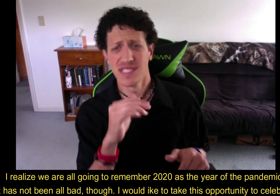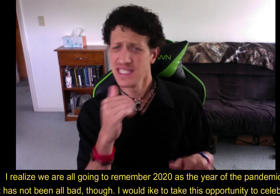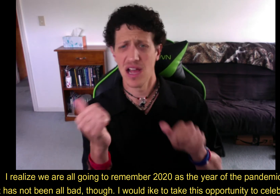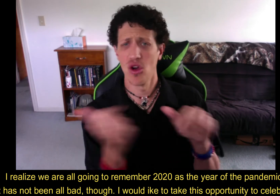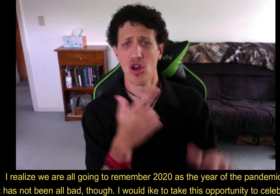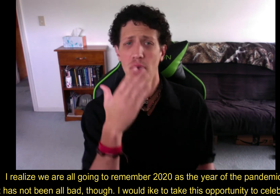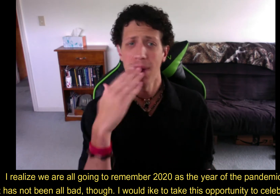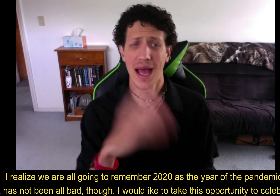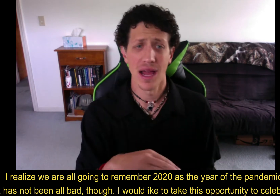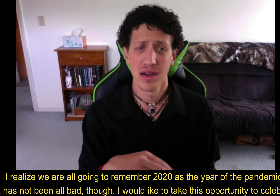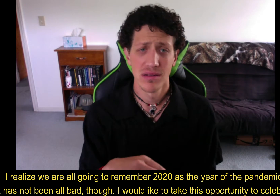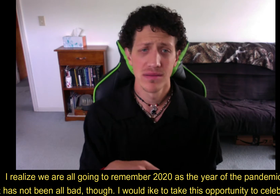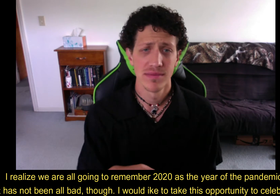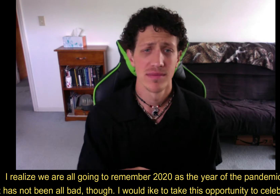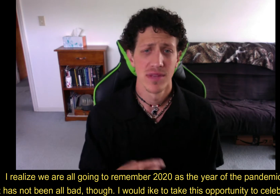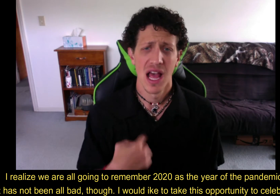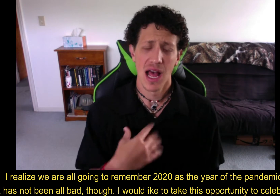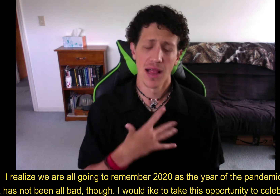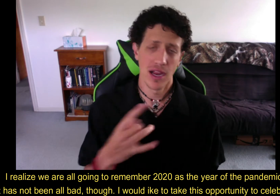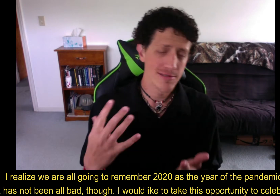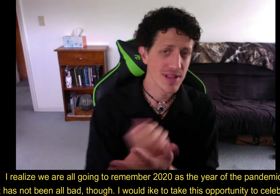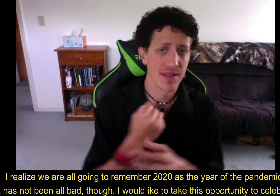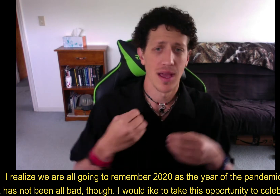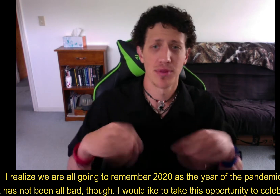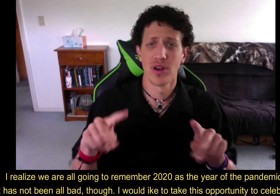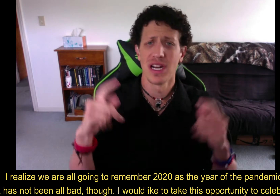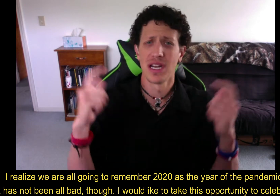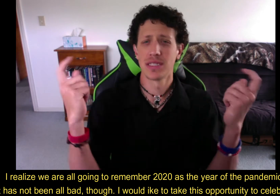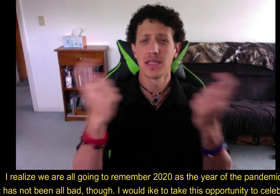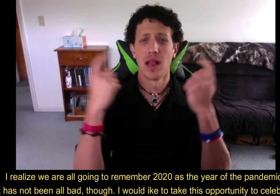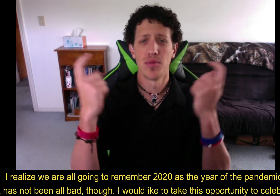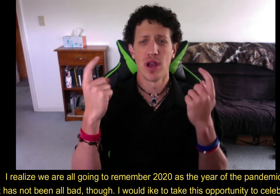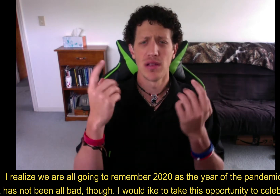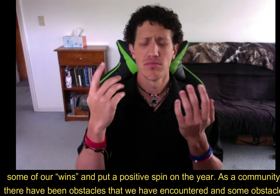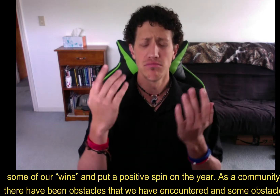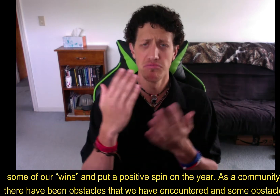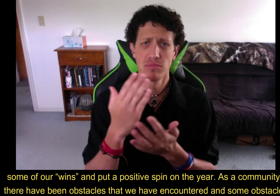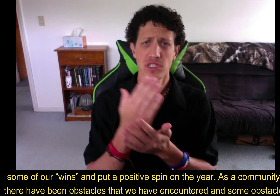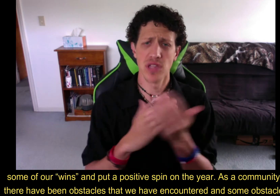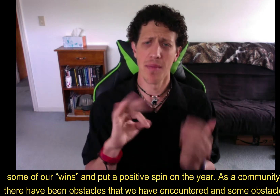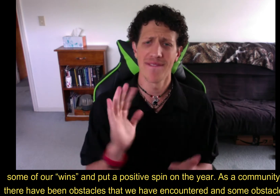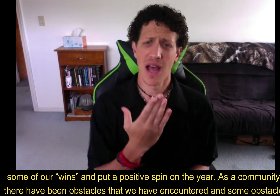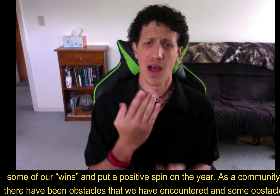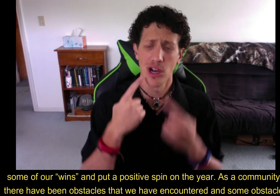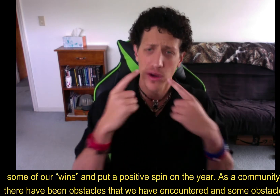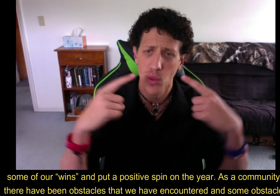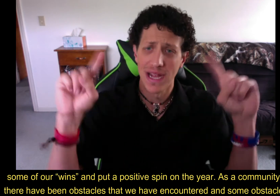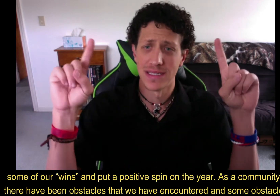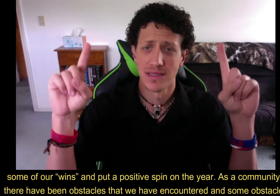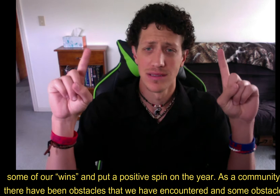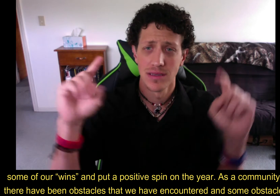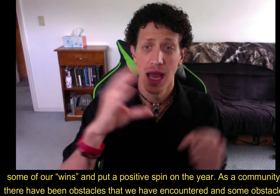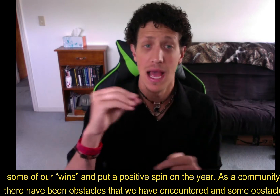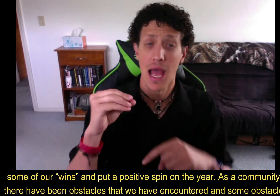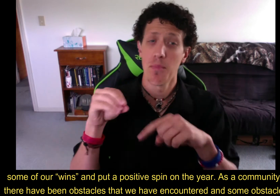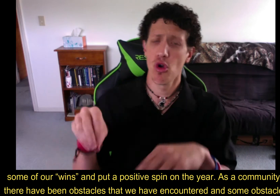it's not all bad. I'd like to take the opportunity to celebrate some of our wins and put